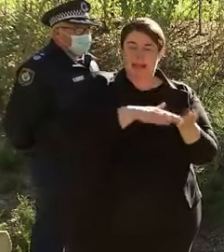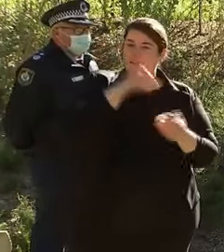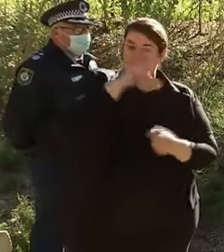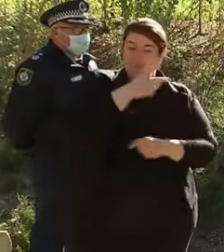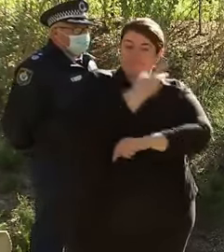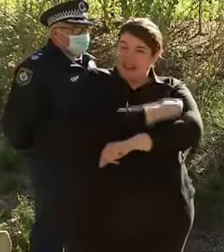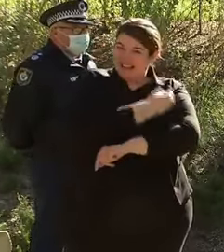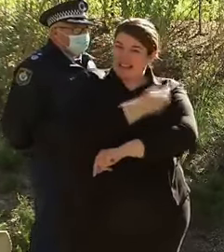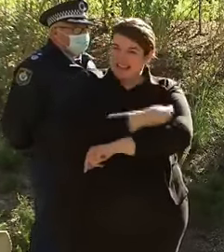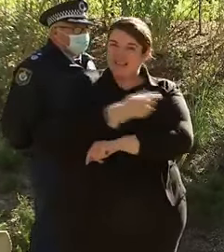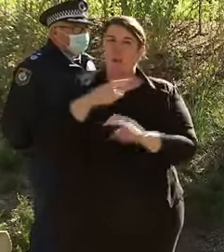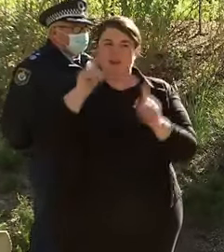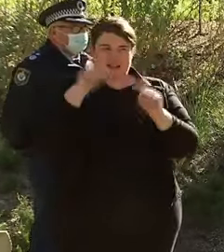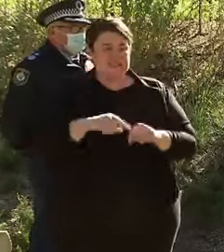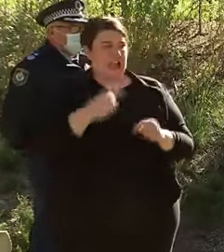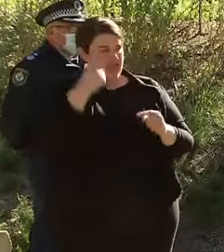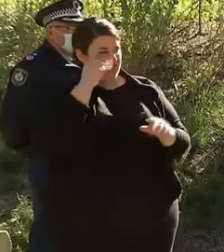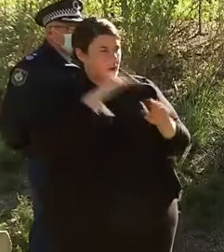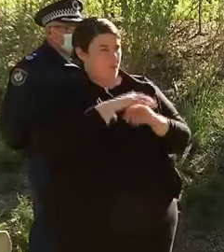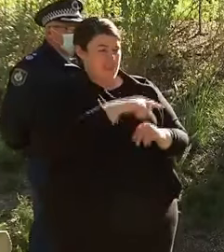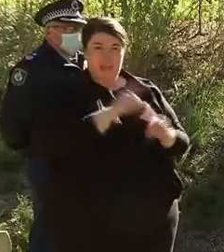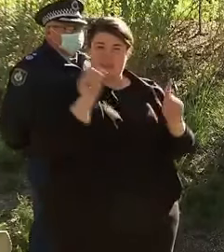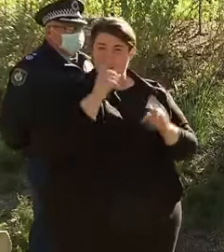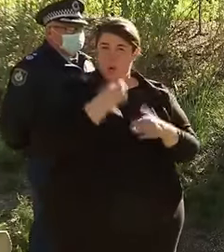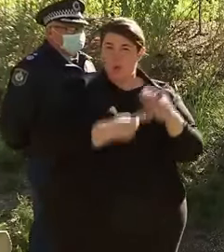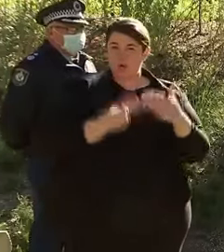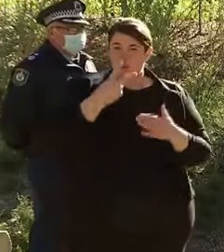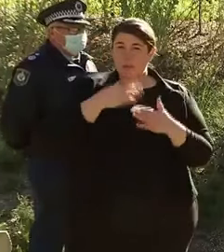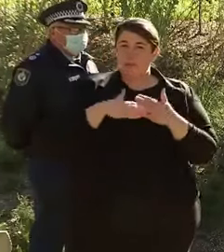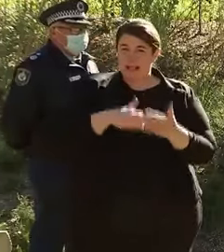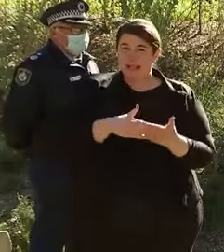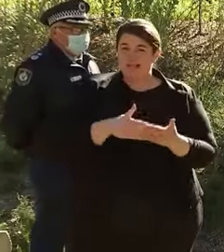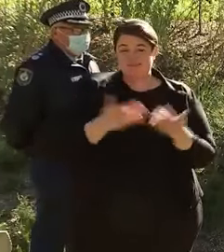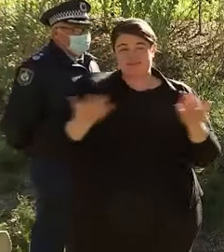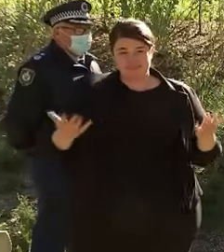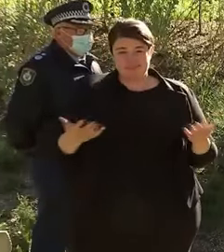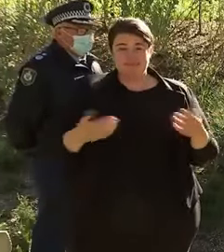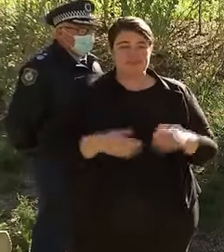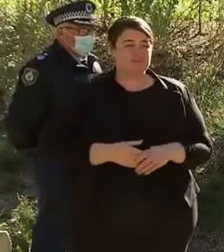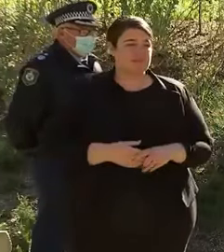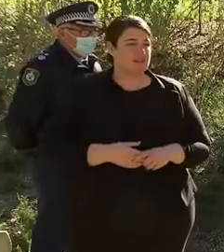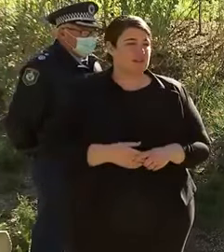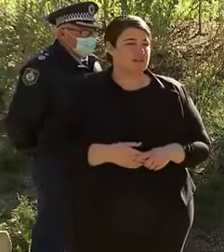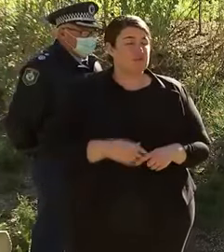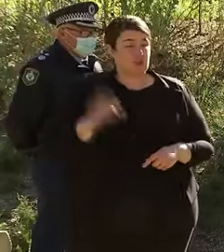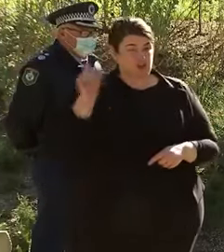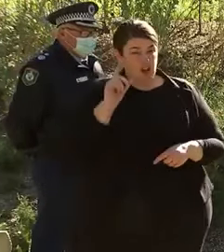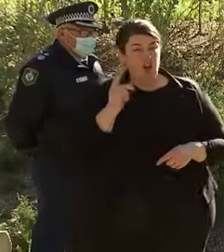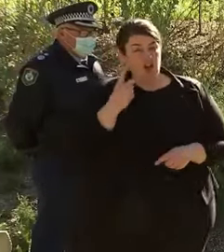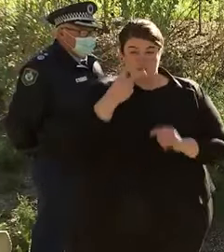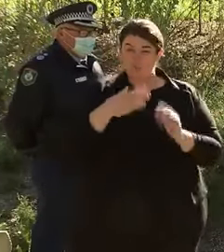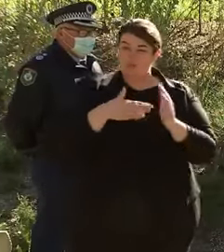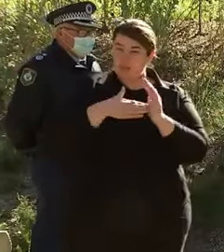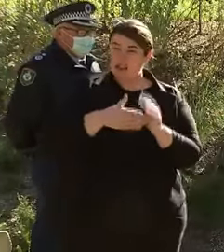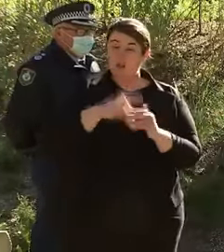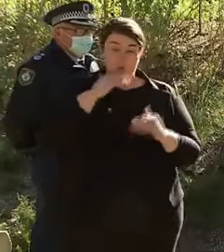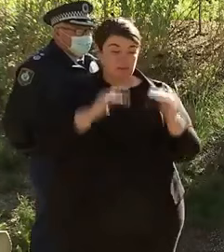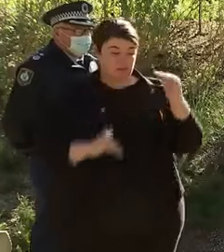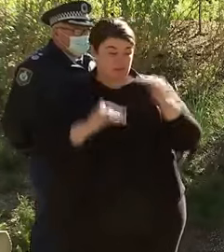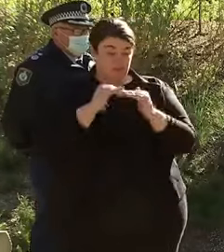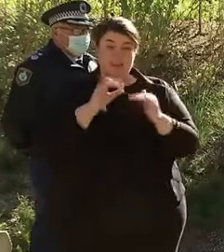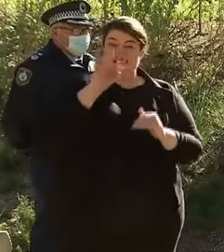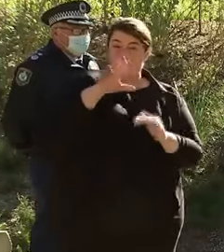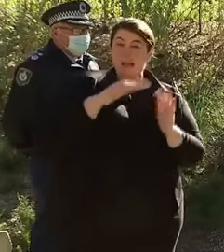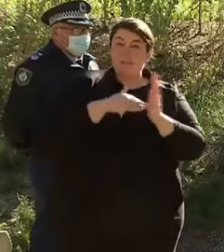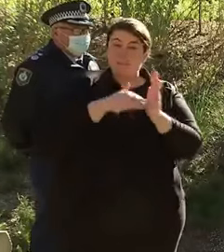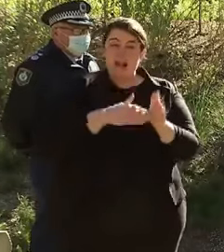we can start having those conversations. I said that quite a number of weeks ago. We're at 2 million jabs. Once we get to 10 million jabs, we